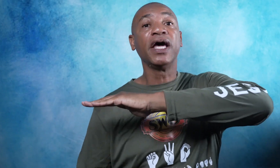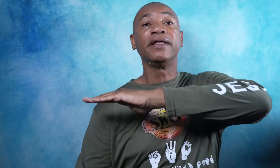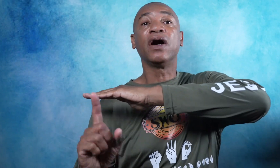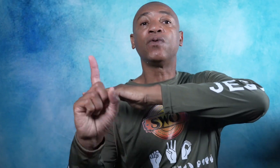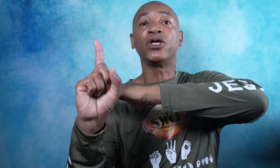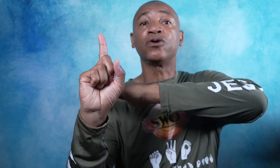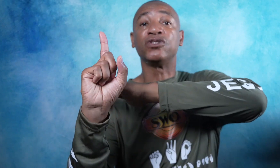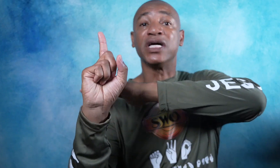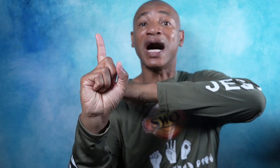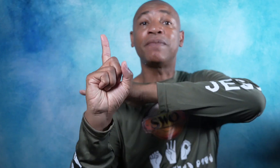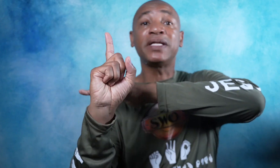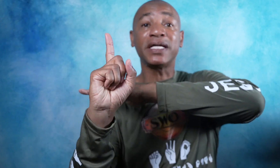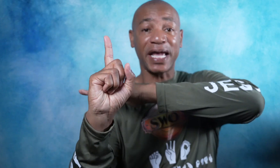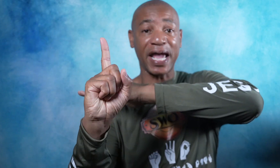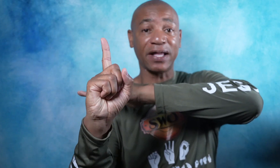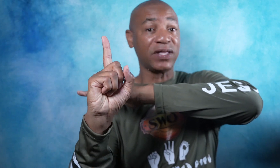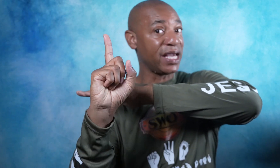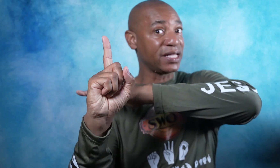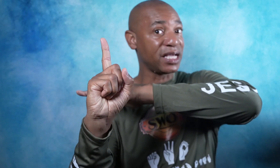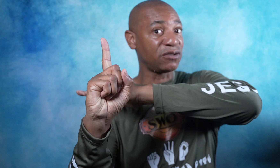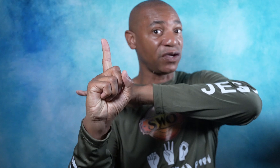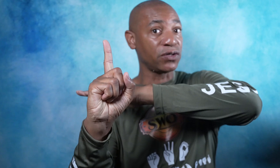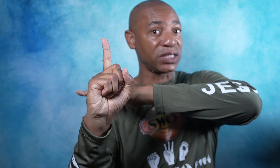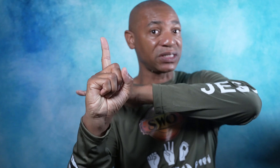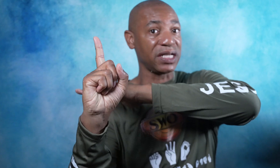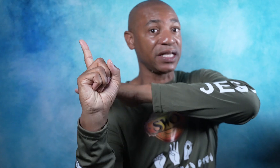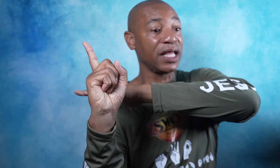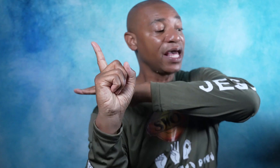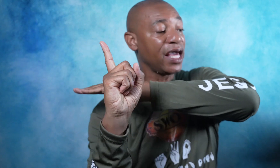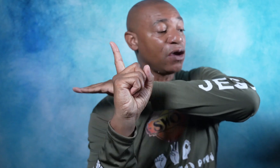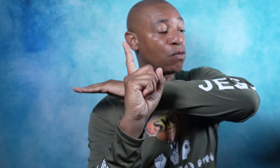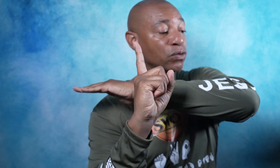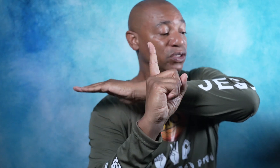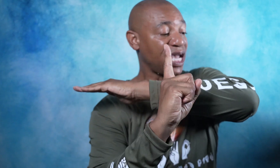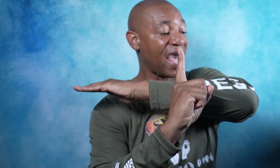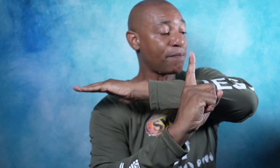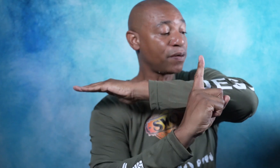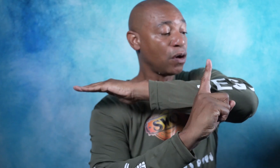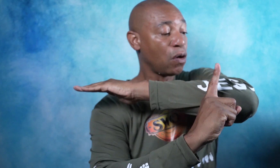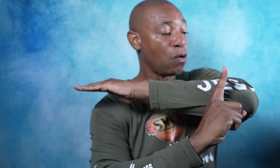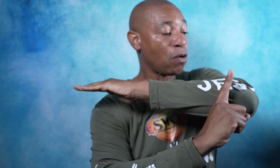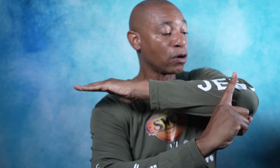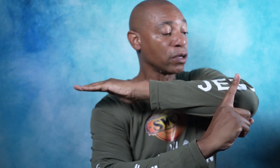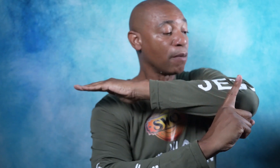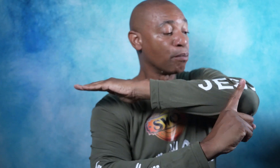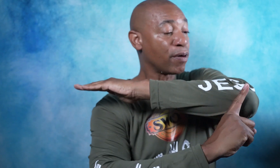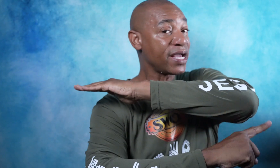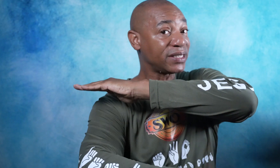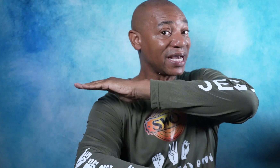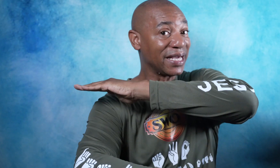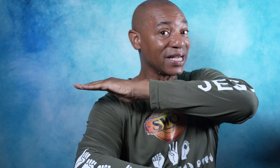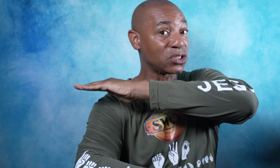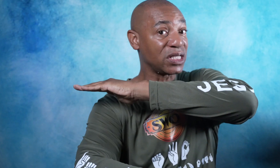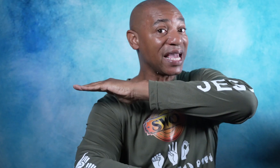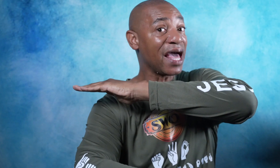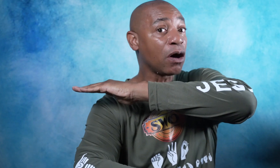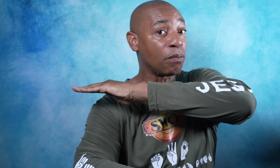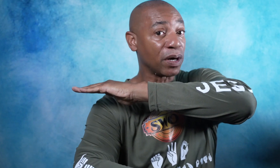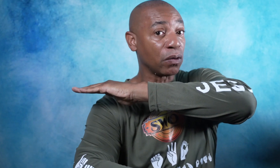Now with your dominant hand, the index fingers extended, it will tap or brace against the elbow